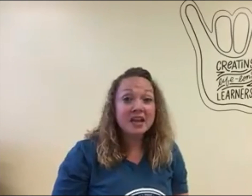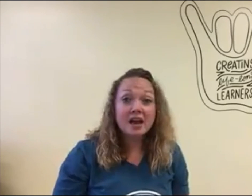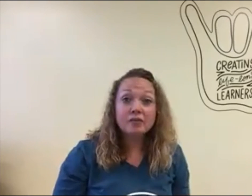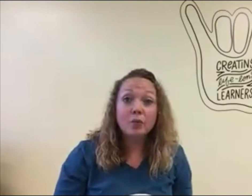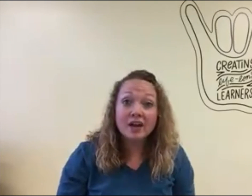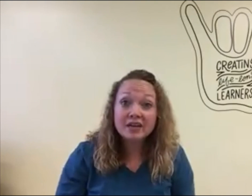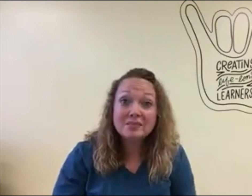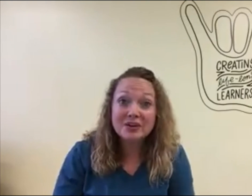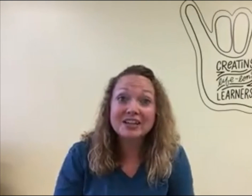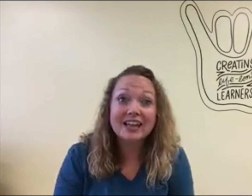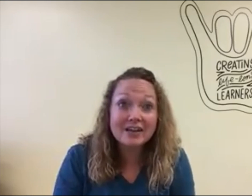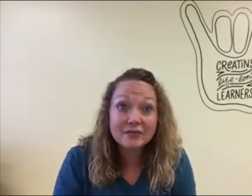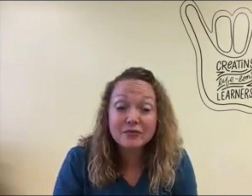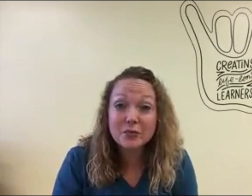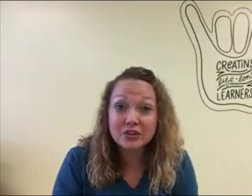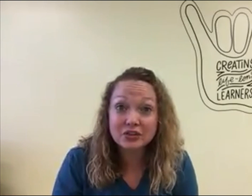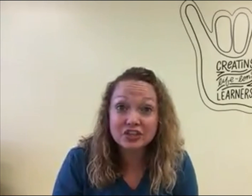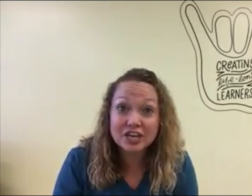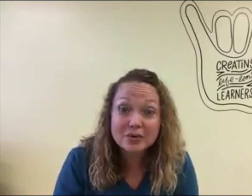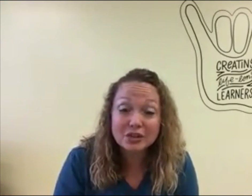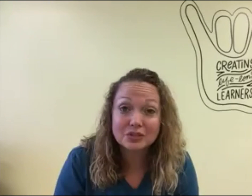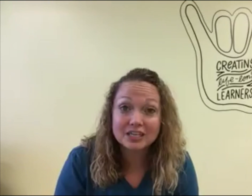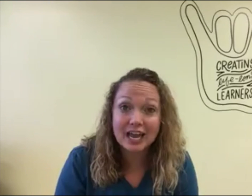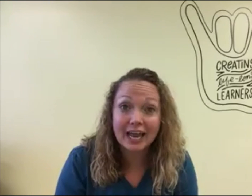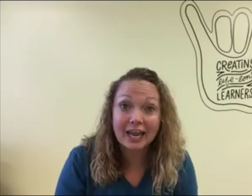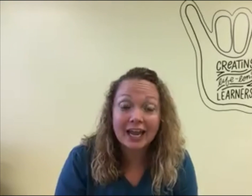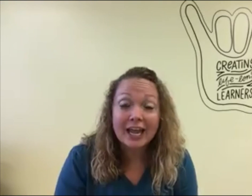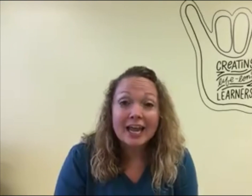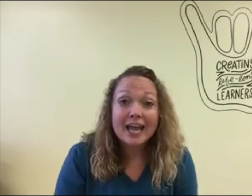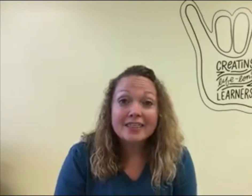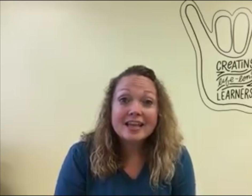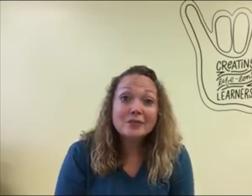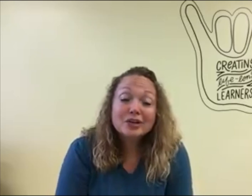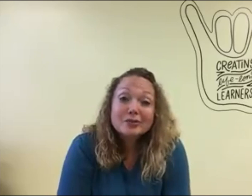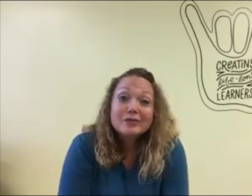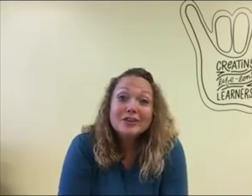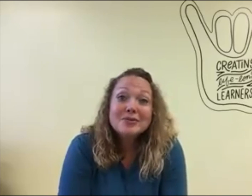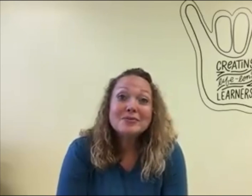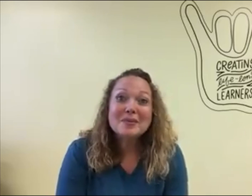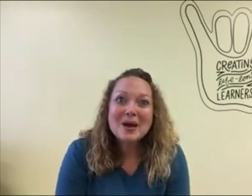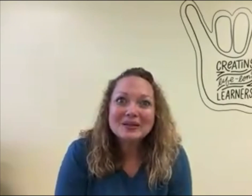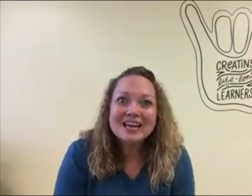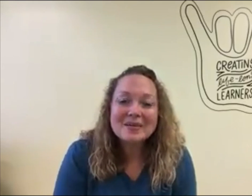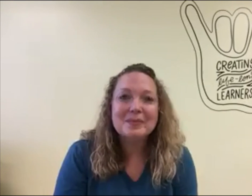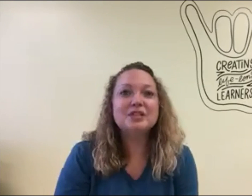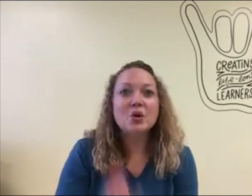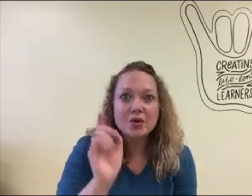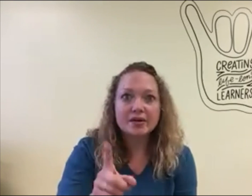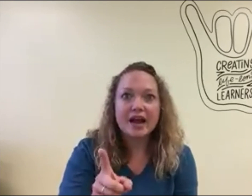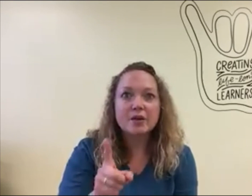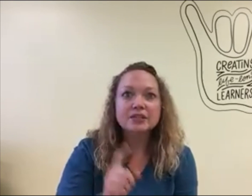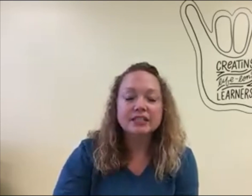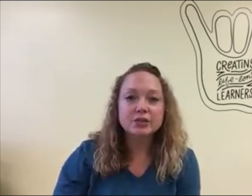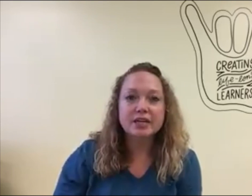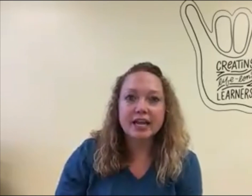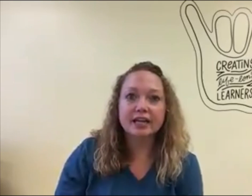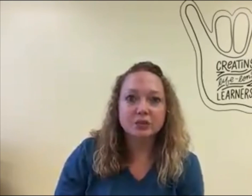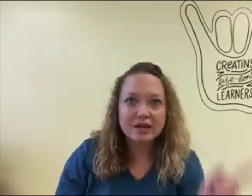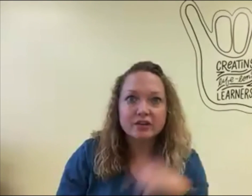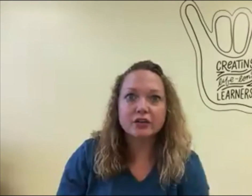book left to share with you today. And then we're gonna review and we'll be all done. But don't worry, I will see you again because we have another story time later